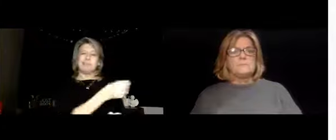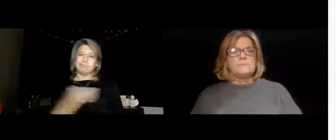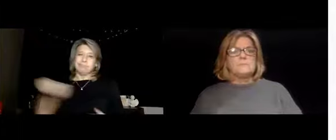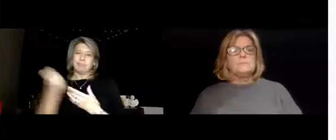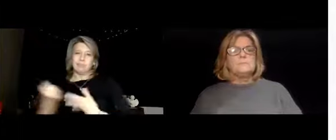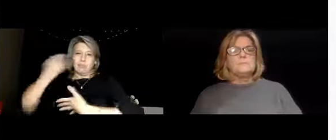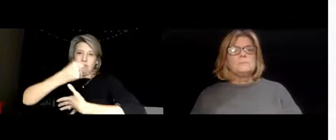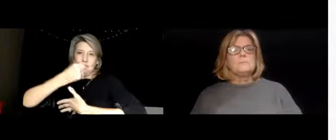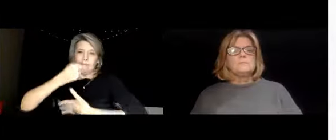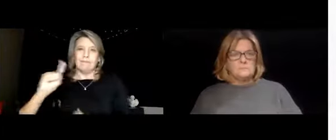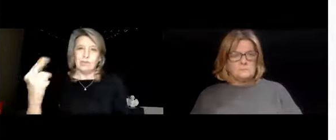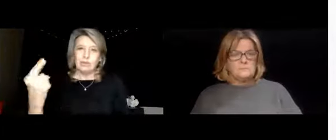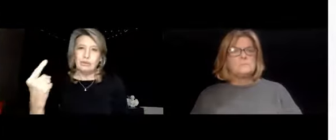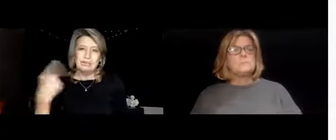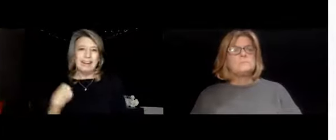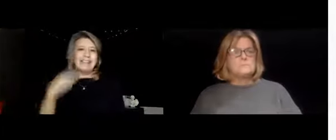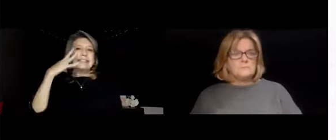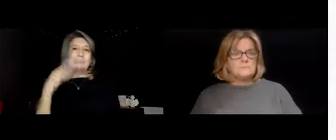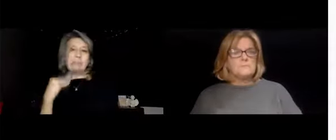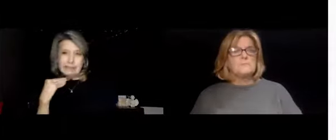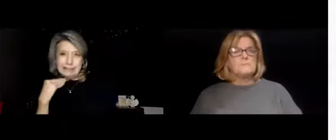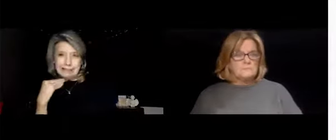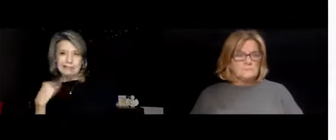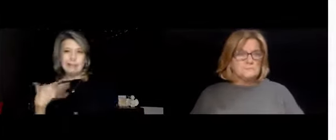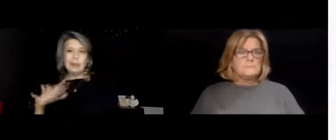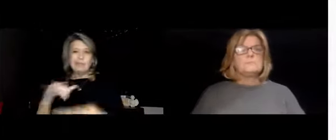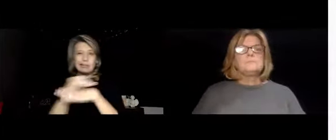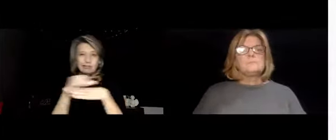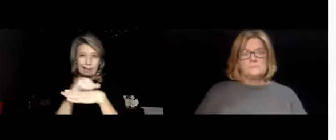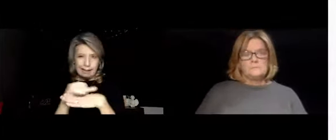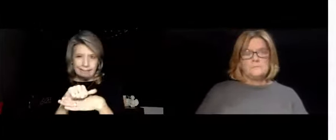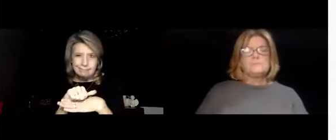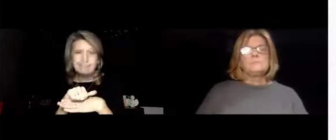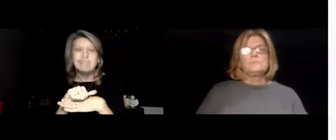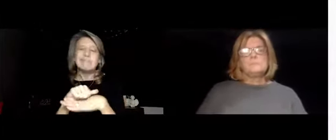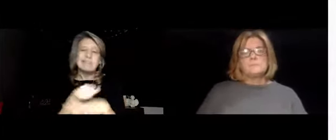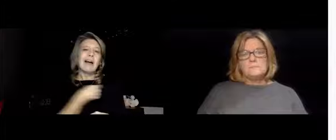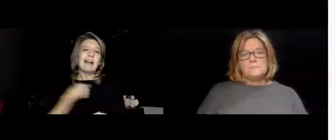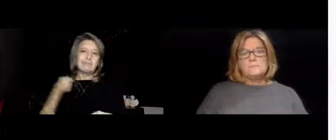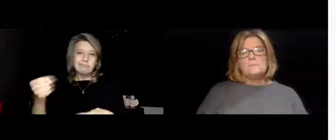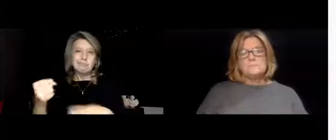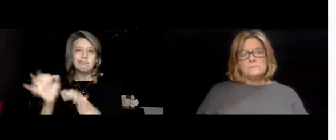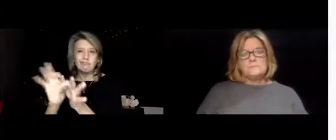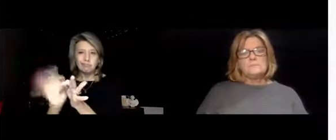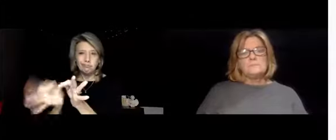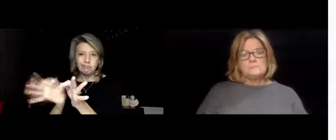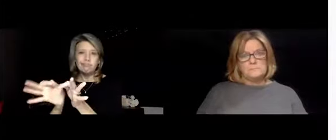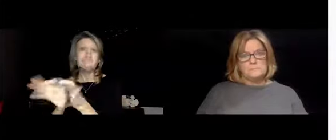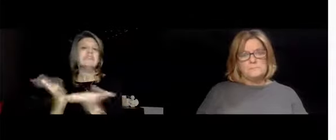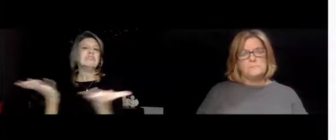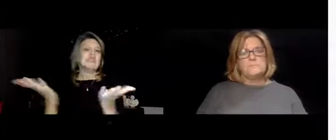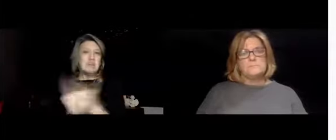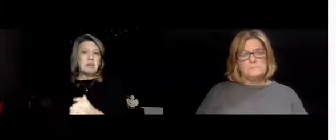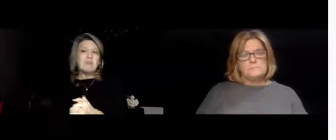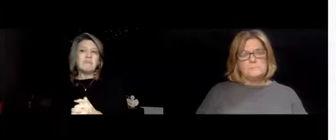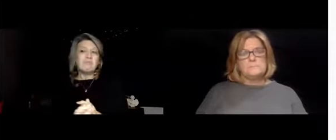If the consumer needs a deaf interpreter, it's because I am experienced and I have been trained, they will put